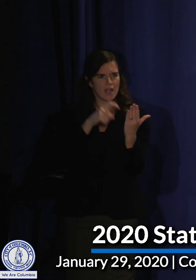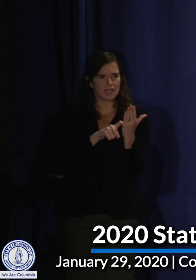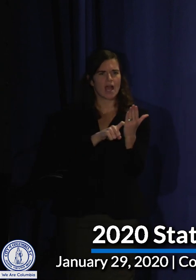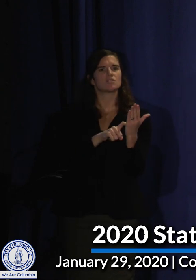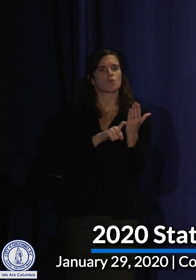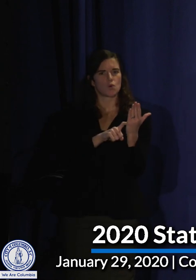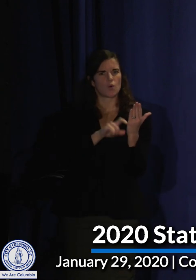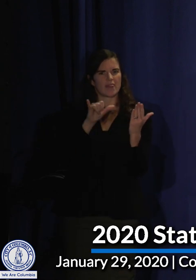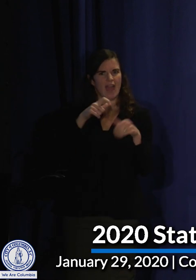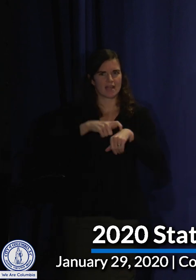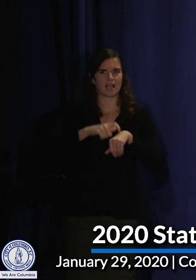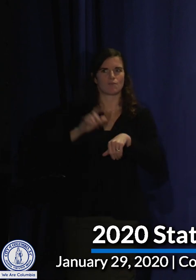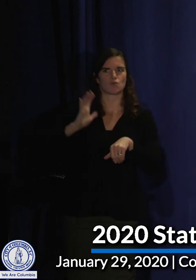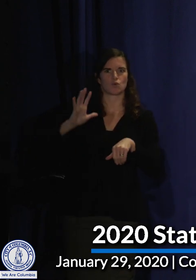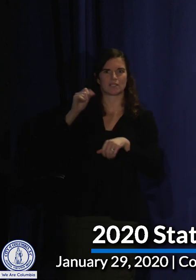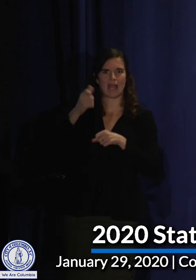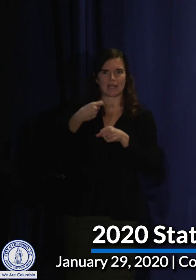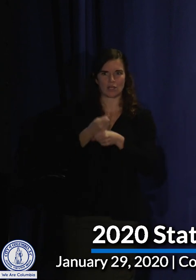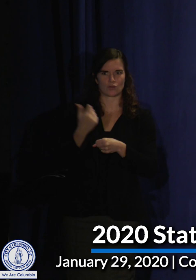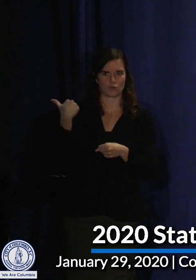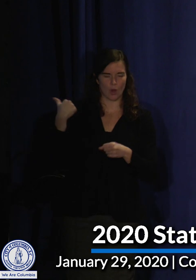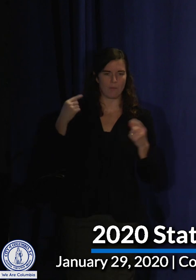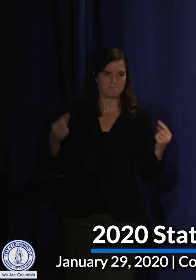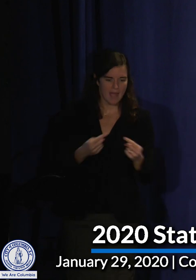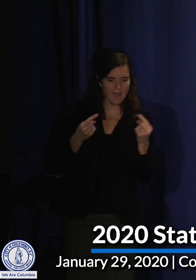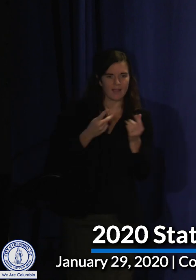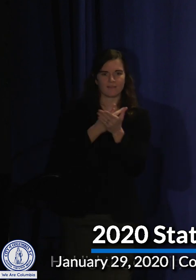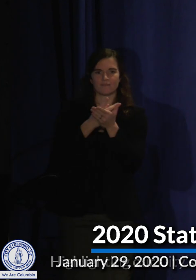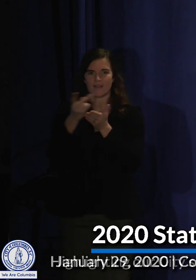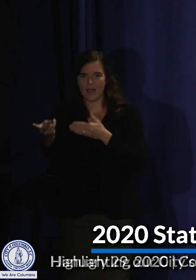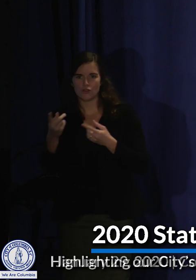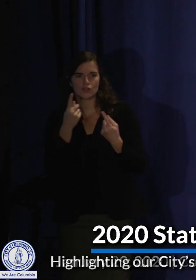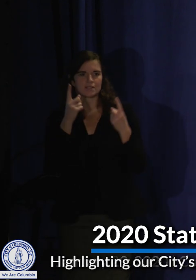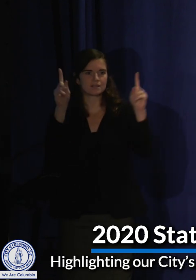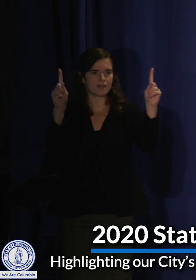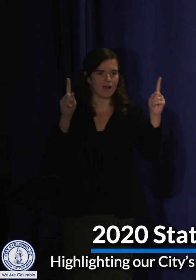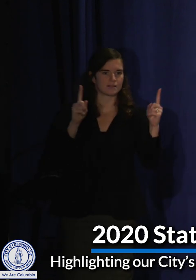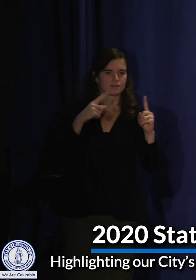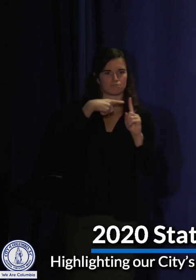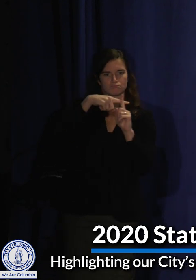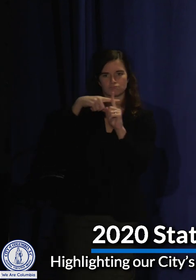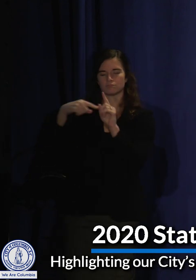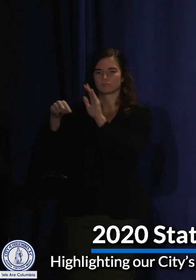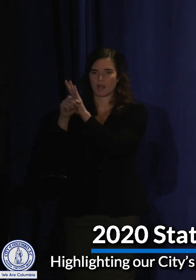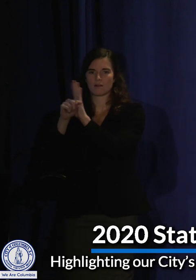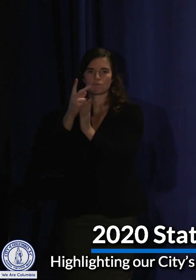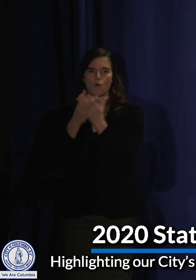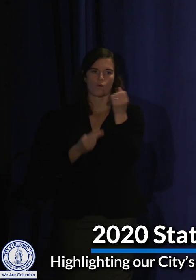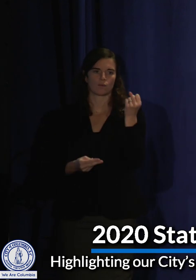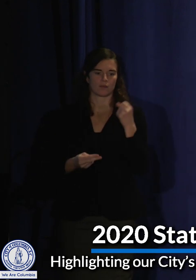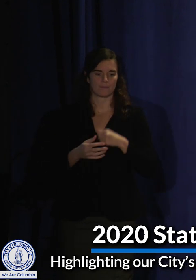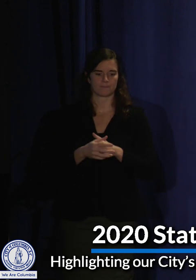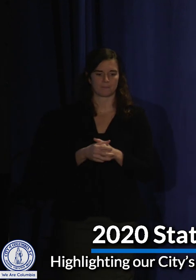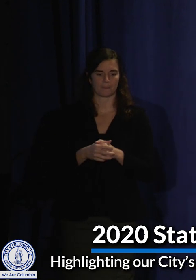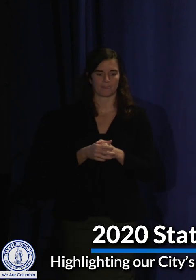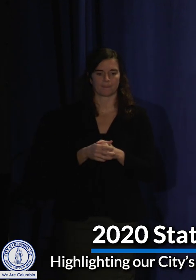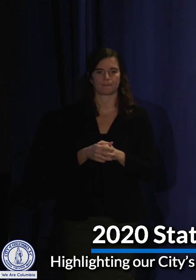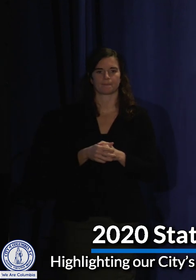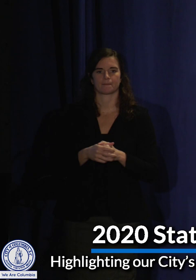failures. Will, I thought you'd like that photo. That's a Will Brennan project right there. You remember your